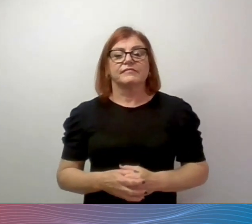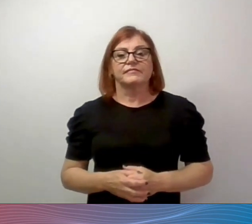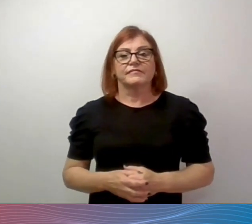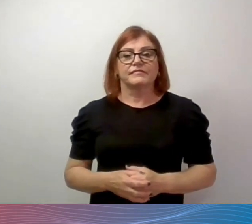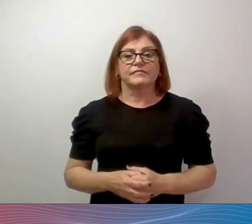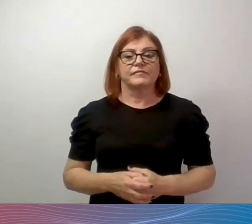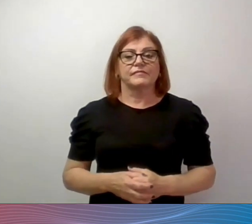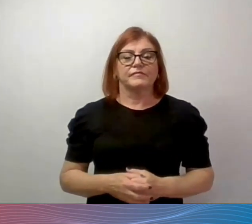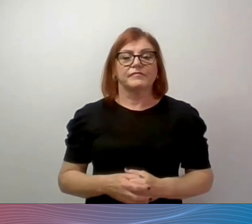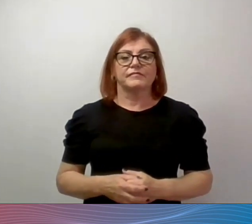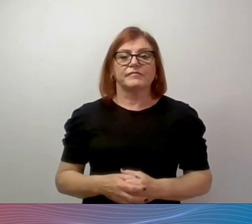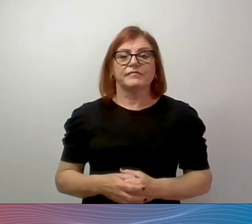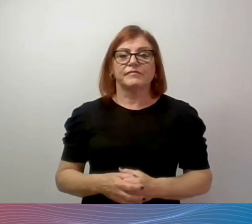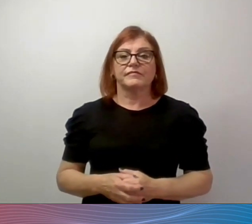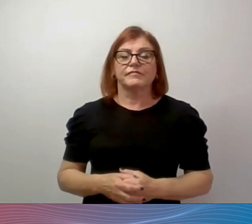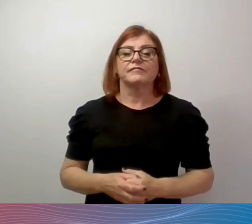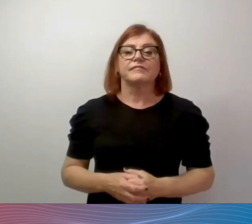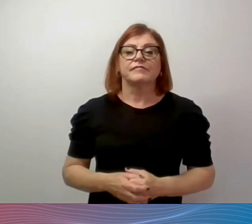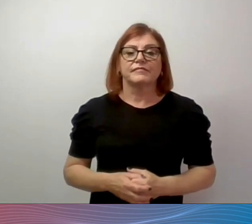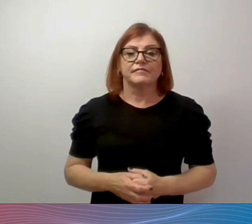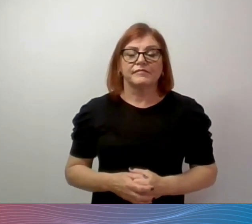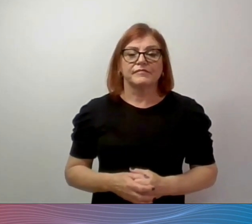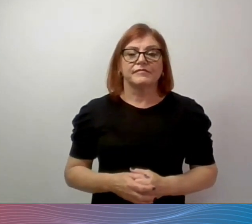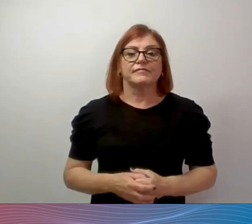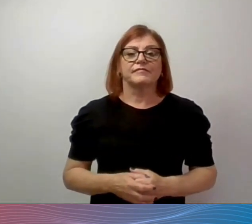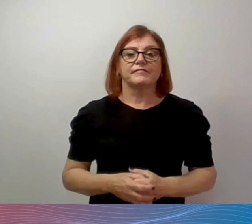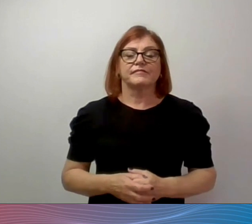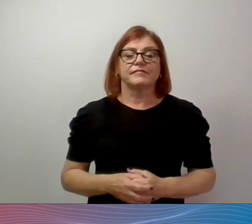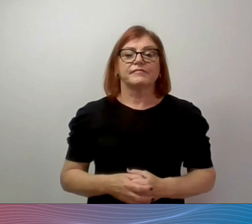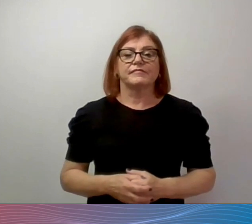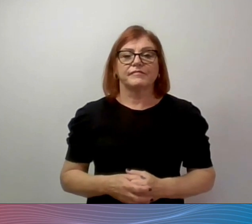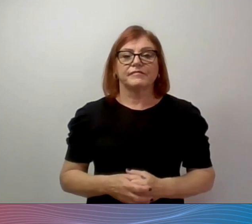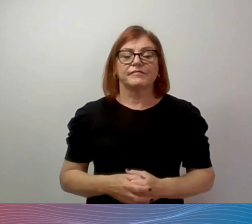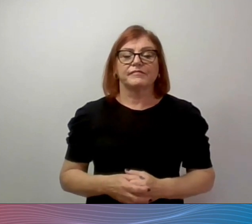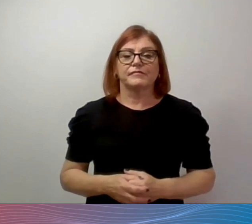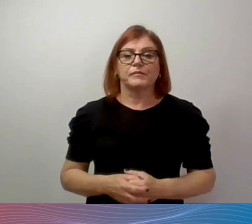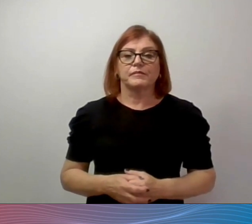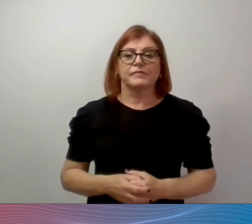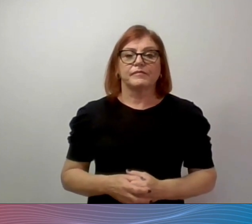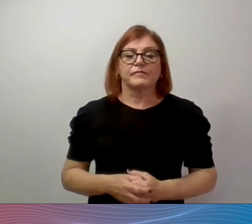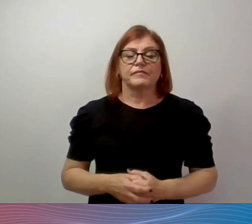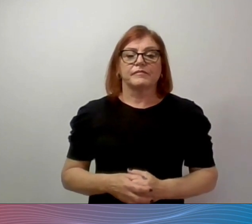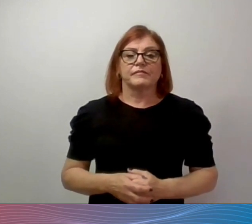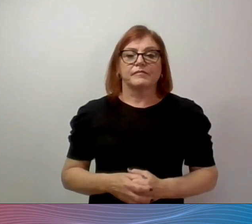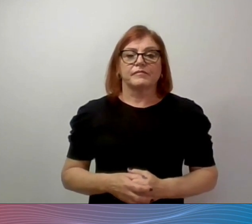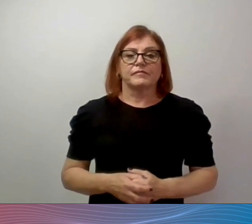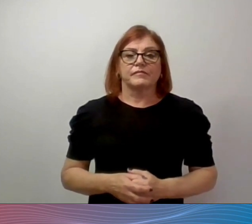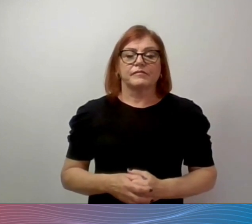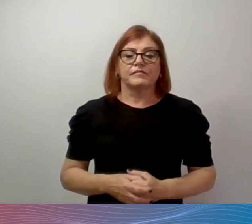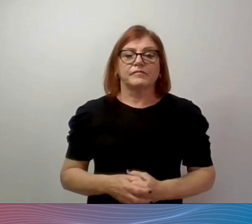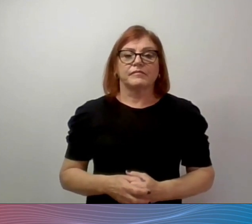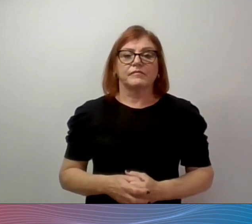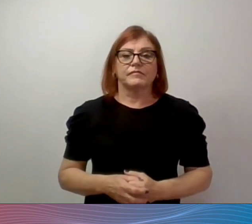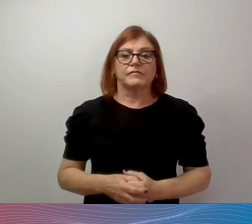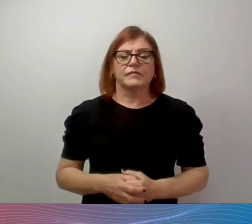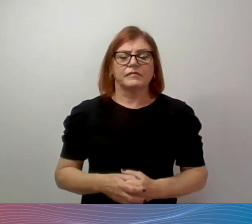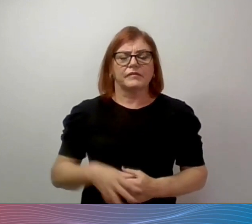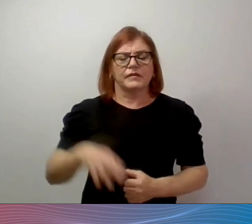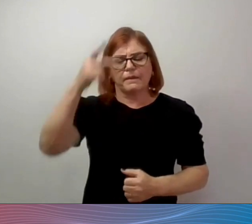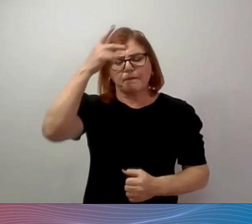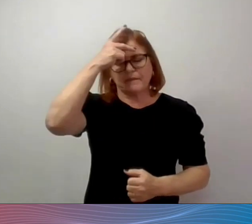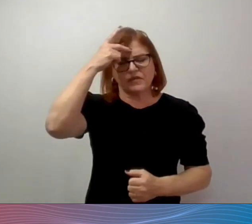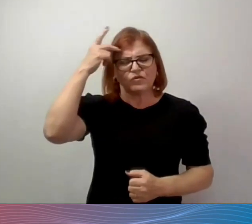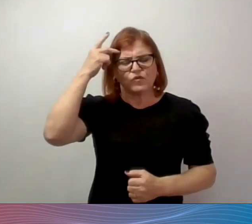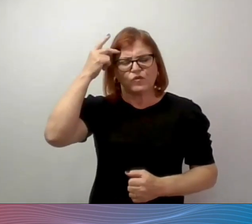Verse 8. 1 João 4, versículo 8. Aquele que não ama não conhece a Deus.